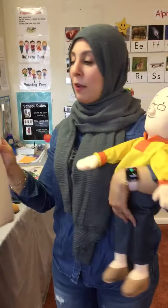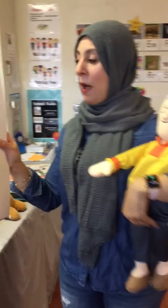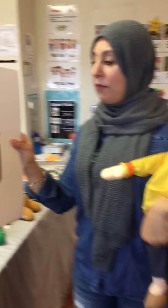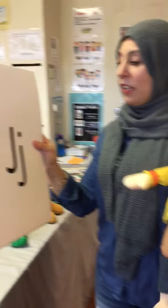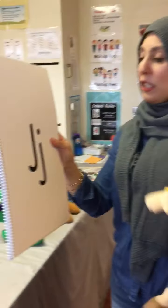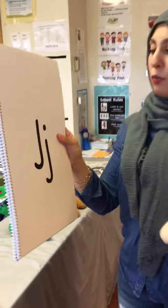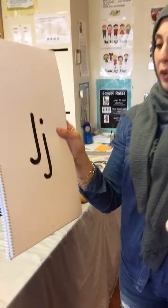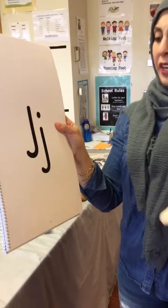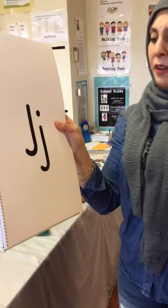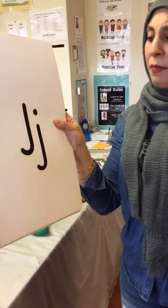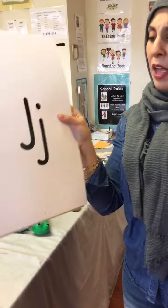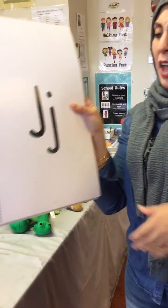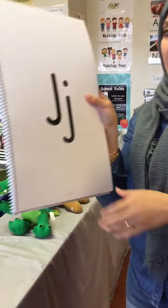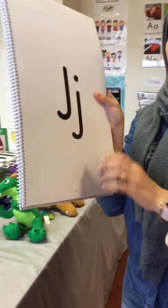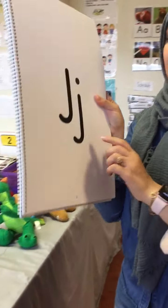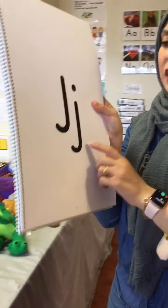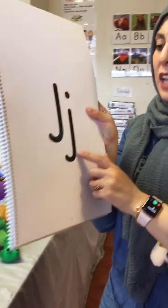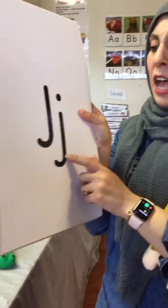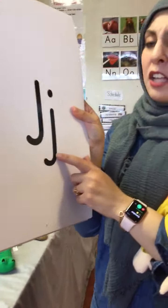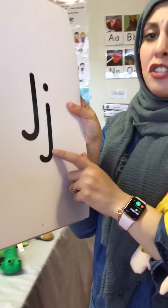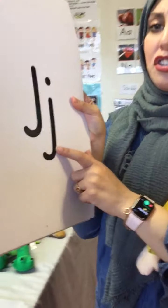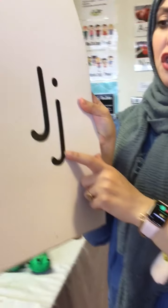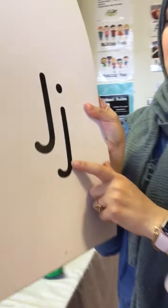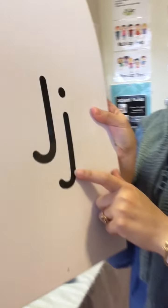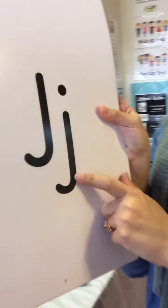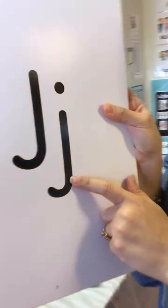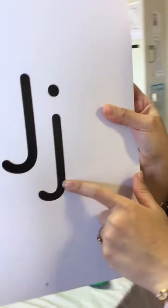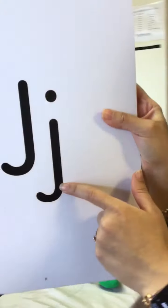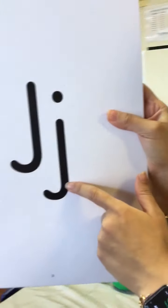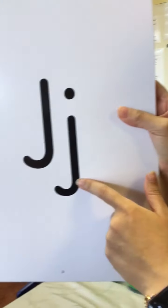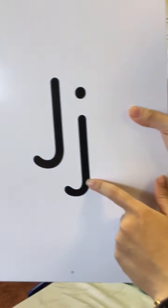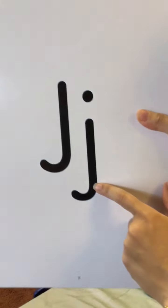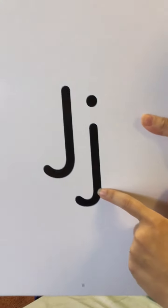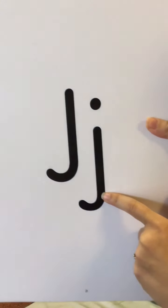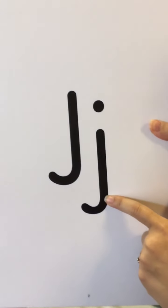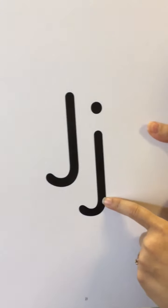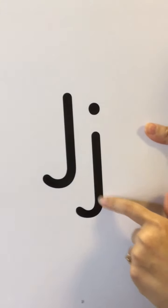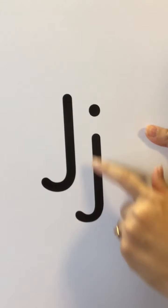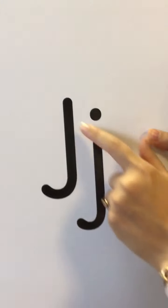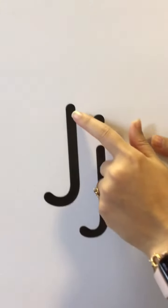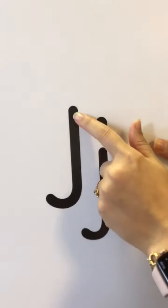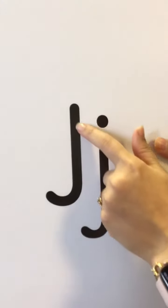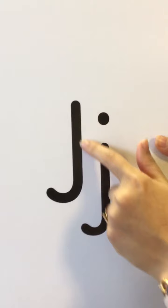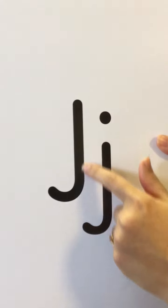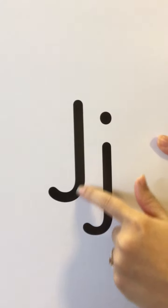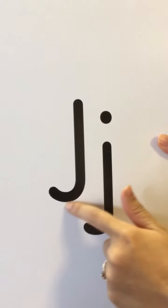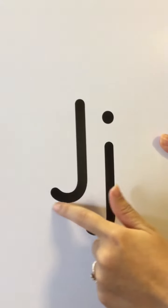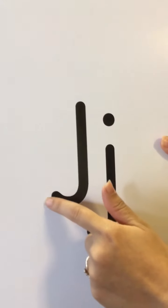about this week. It's J. Good job, the letter J.